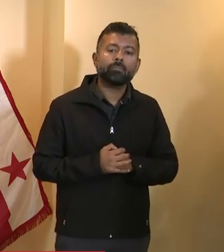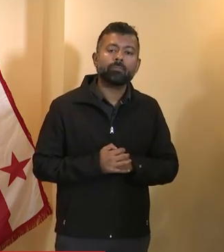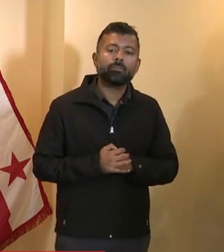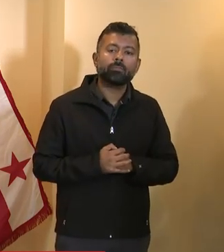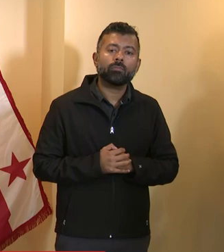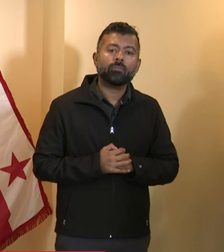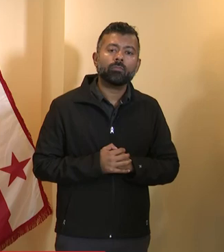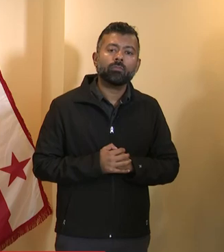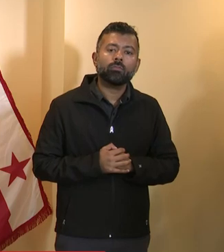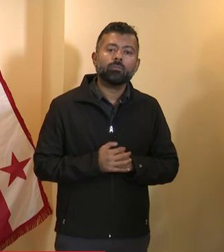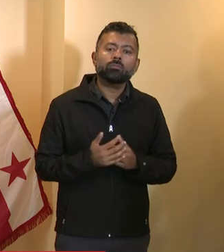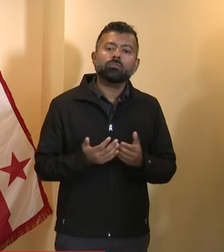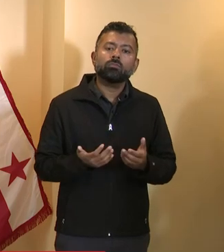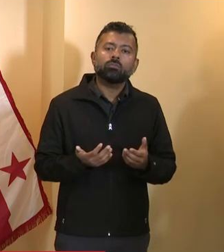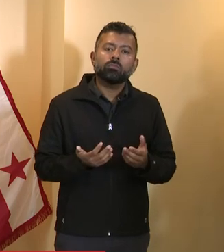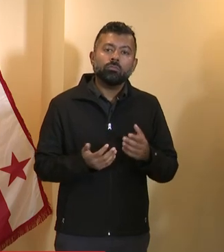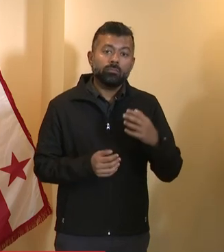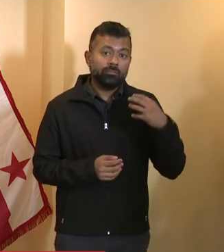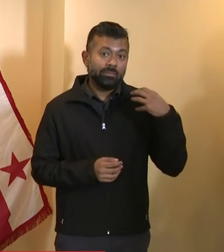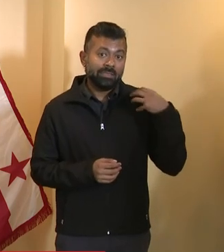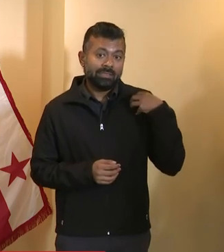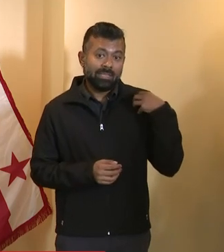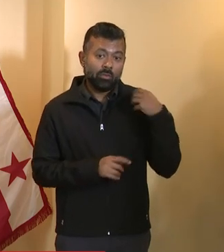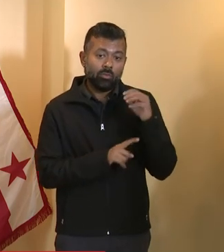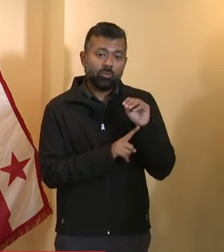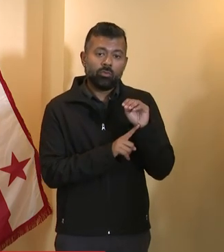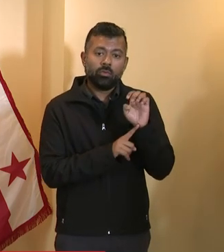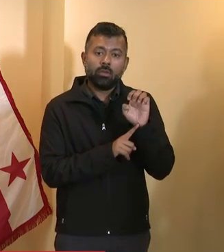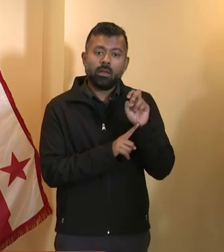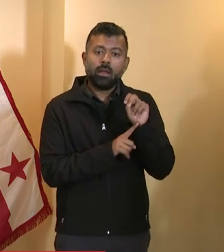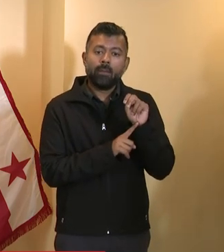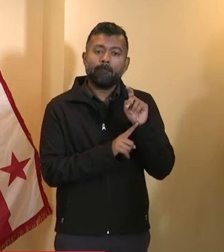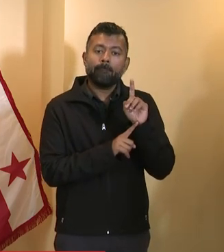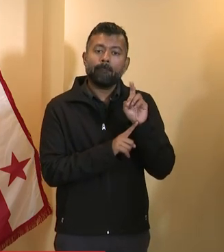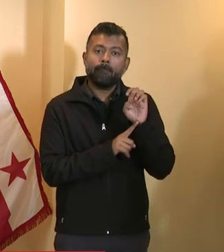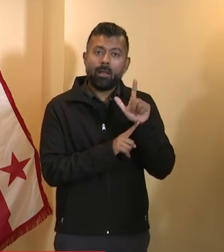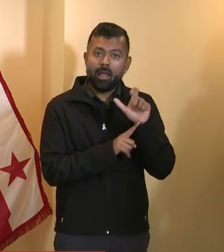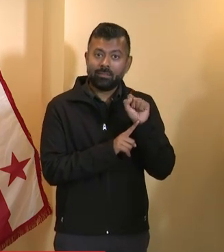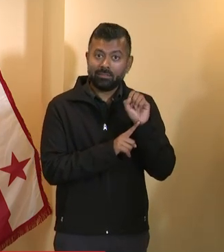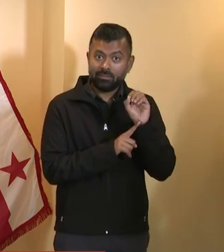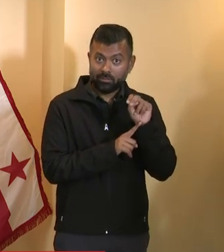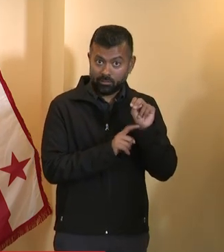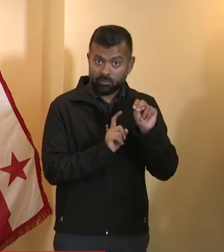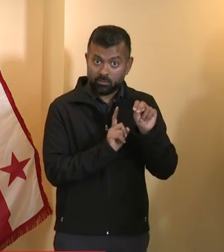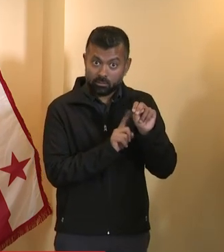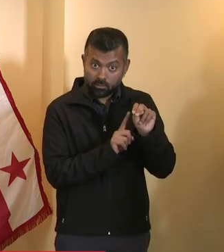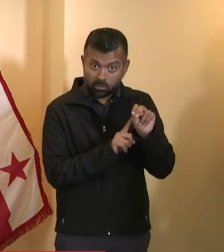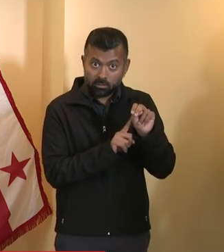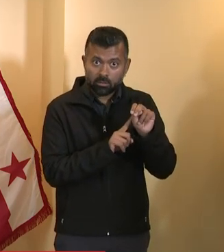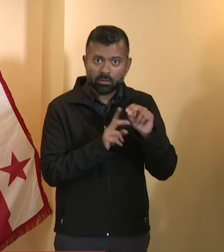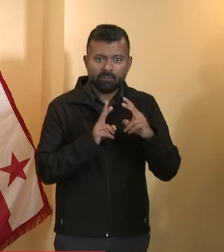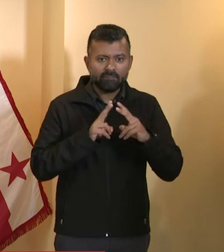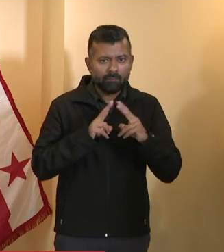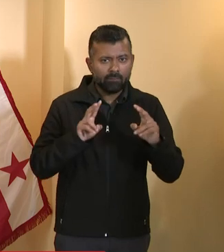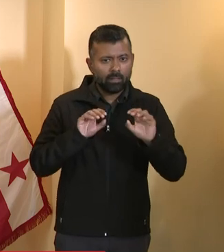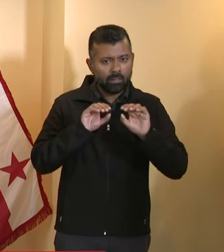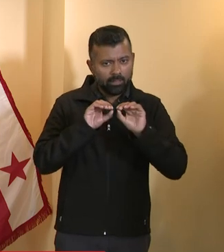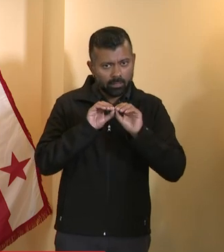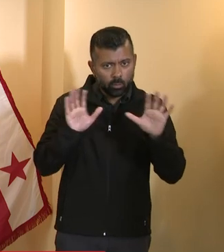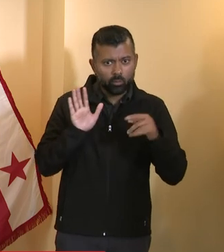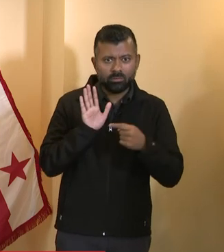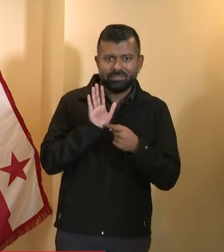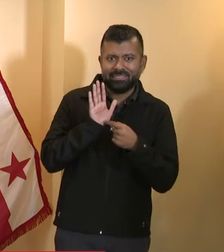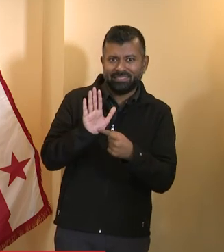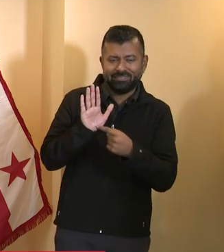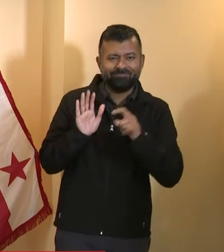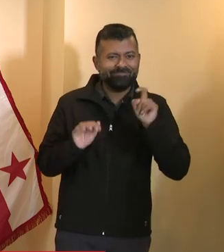Chairman Mendelson was very clear that there are going to have to be cuts to programs and services. He said for him the only thing off the table were tax increases. He said he doesn't